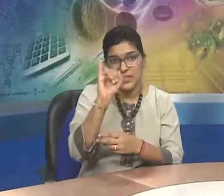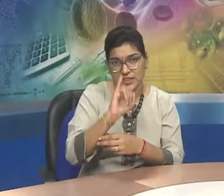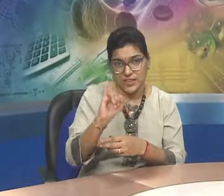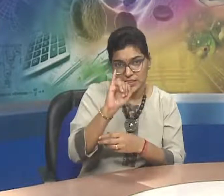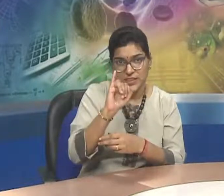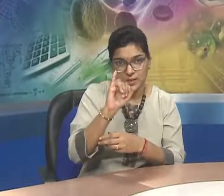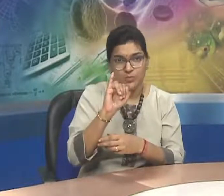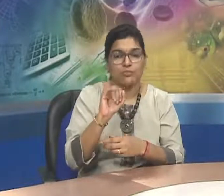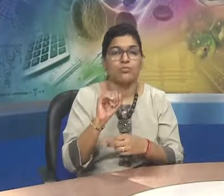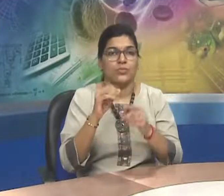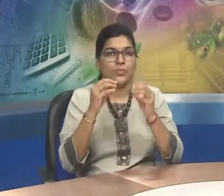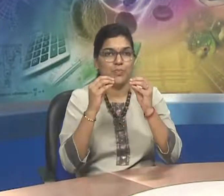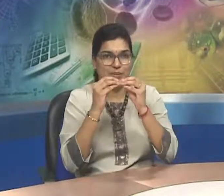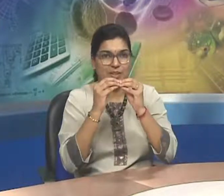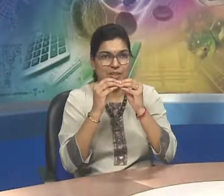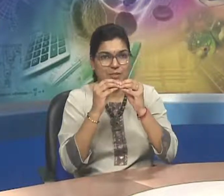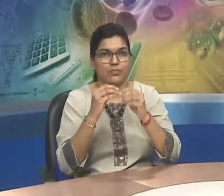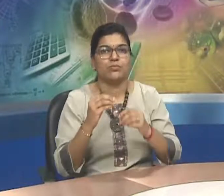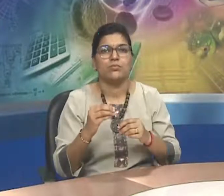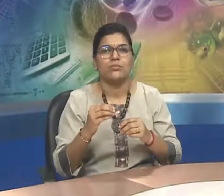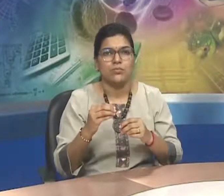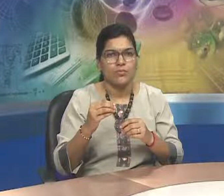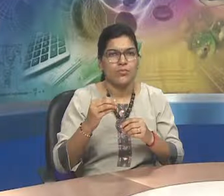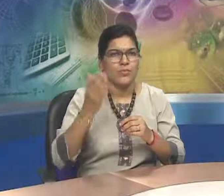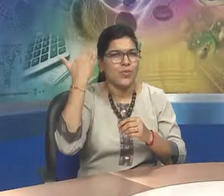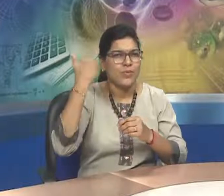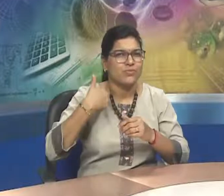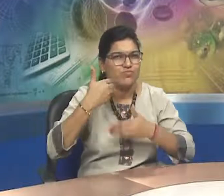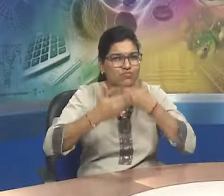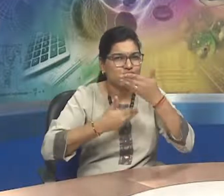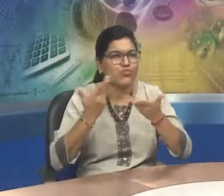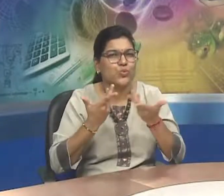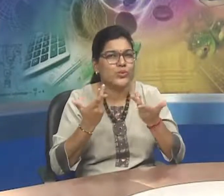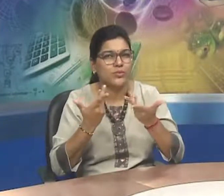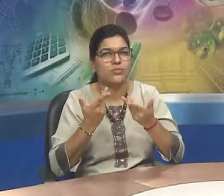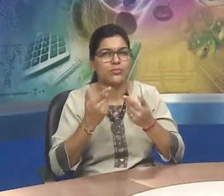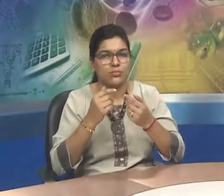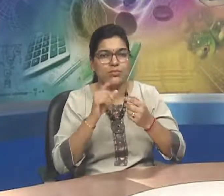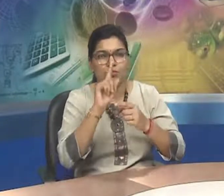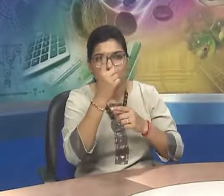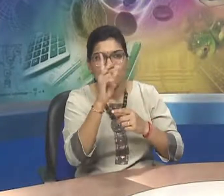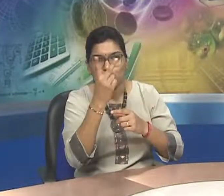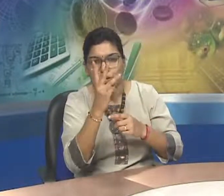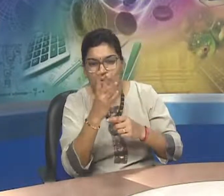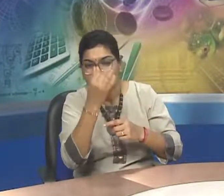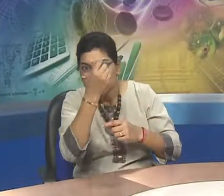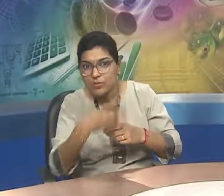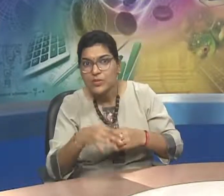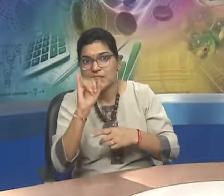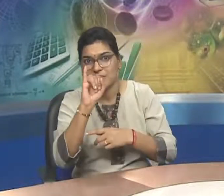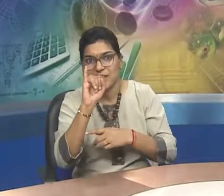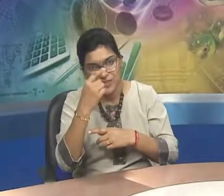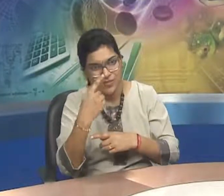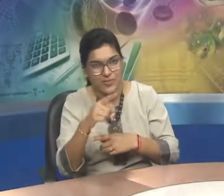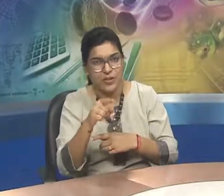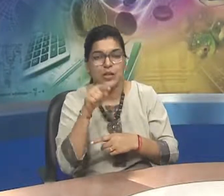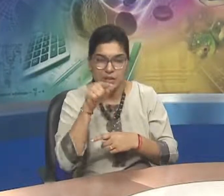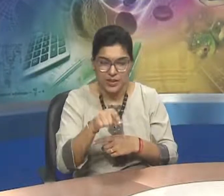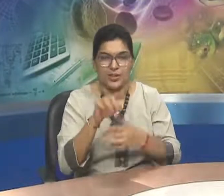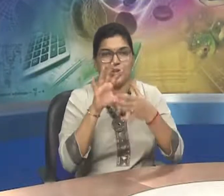As you can see, the right answer is B, which is 6. As we all have understood and